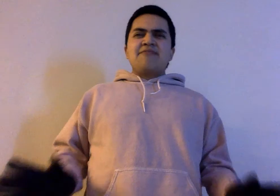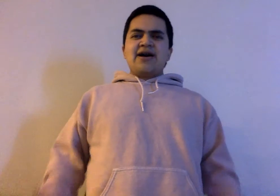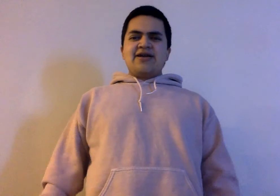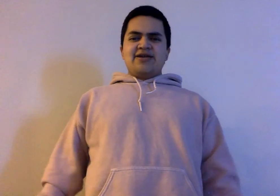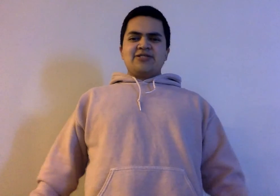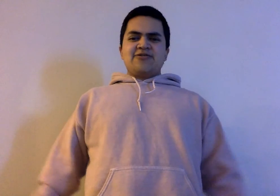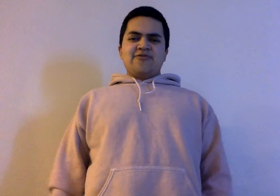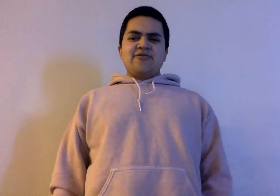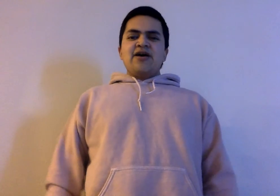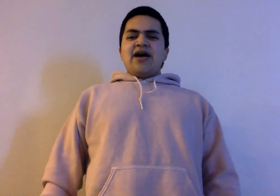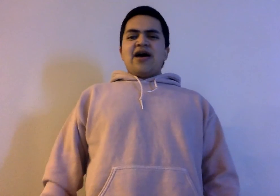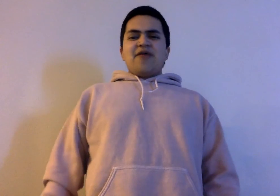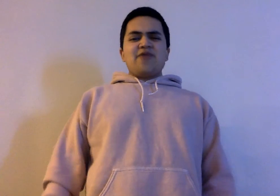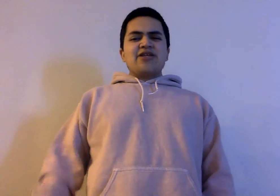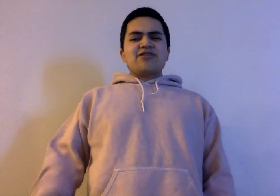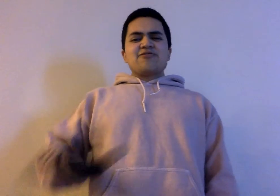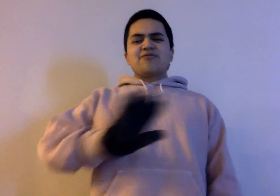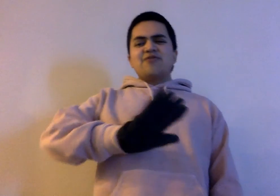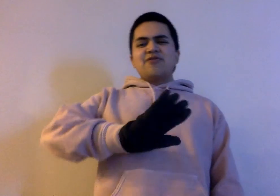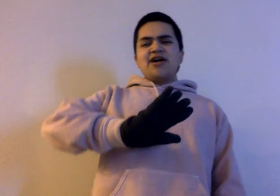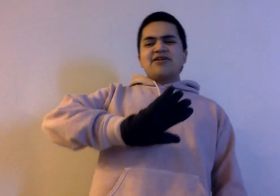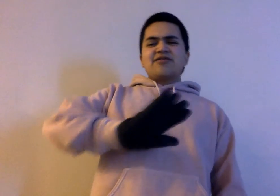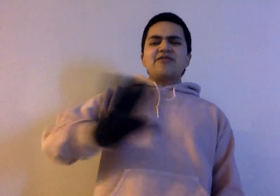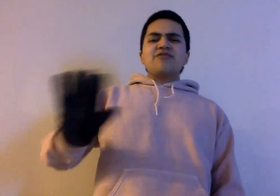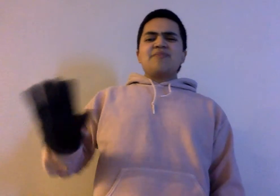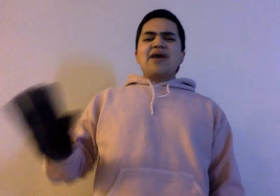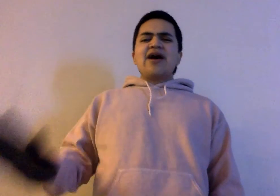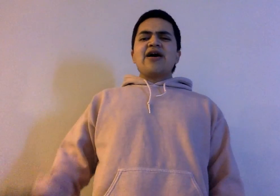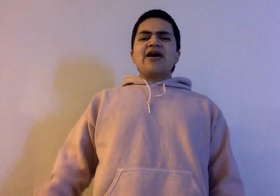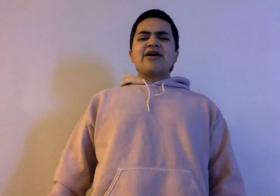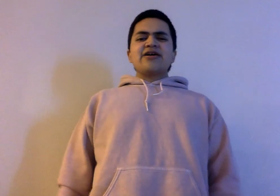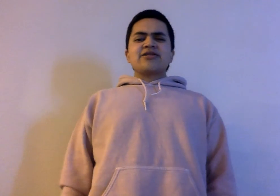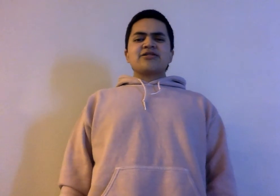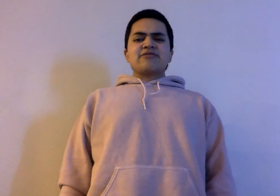sad, but it's true. I'm way too good at goodbyes.